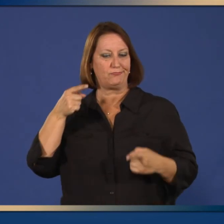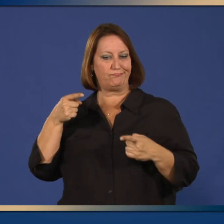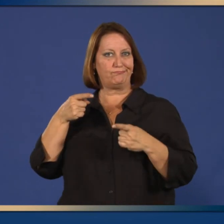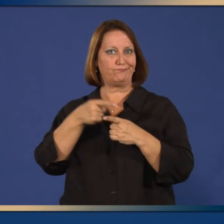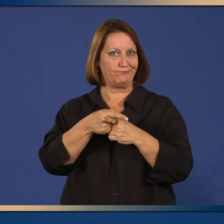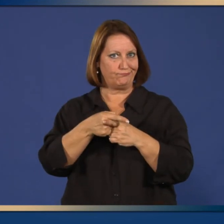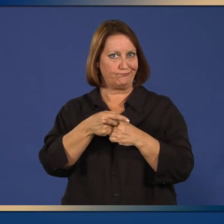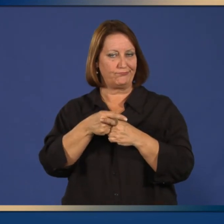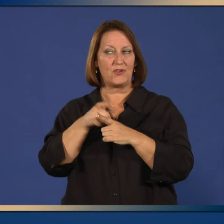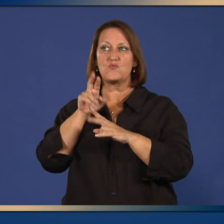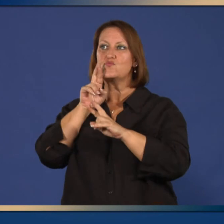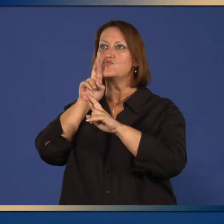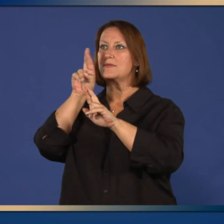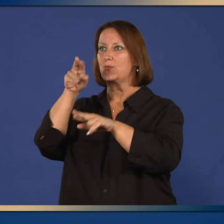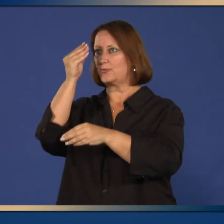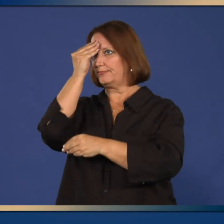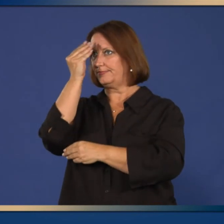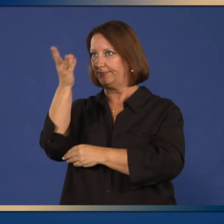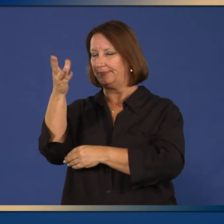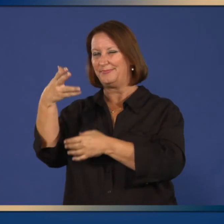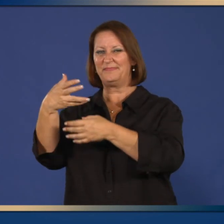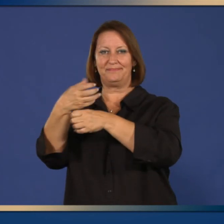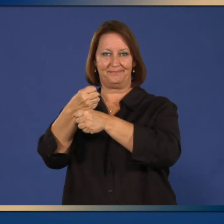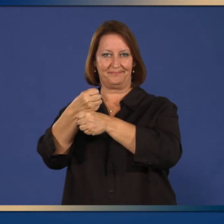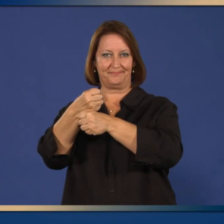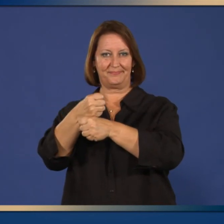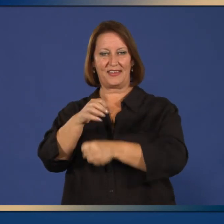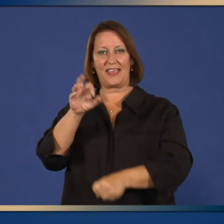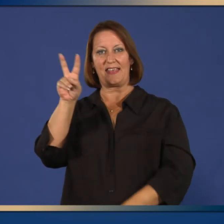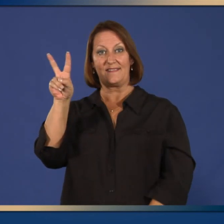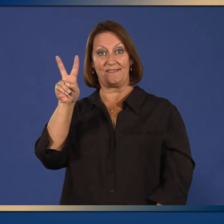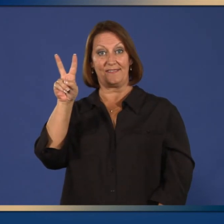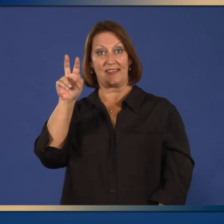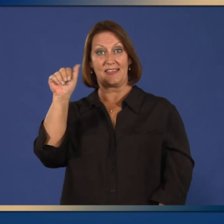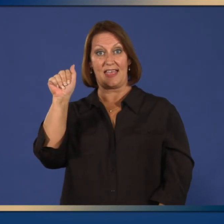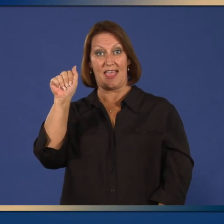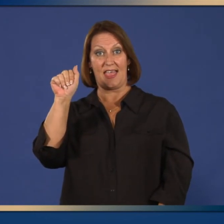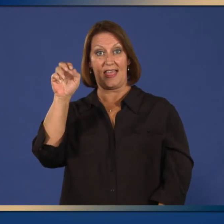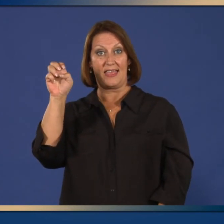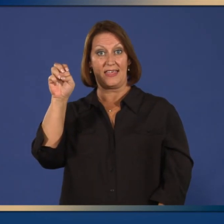form, or VAERS form.